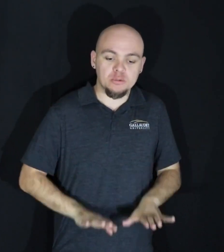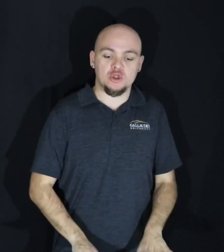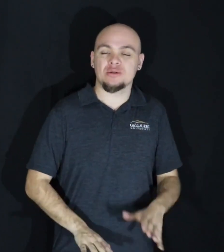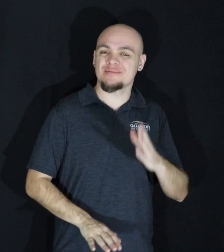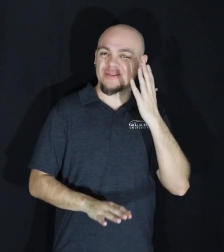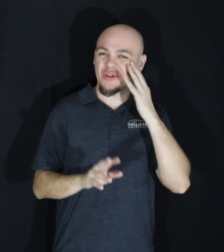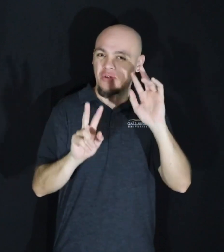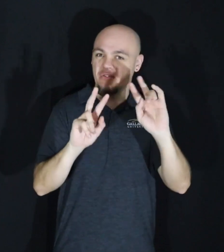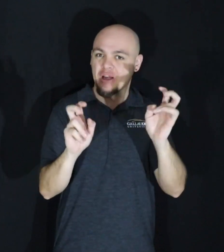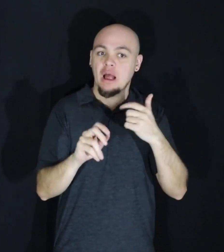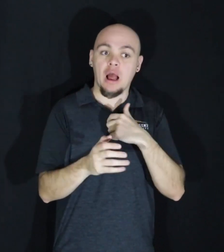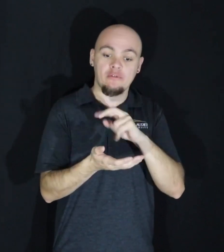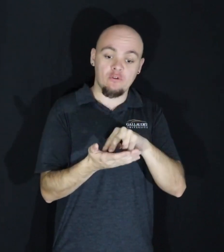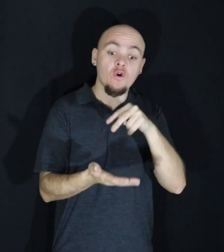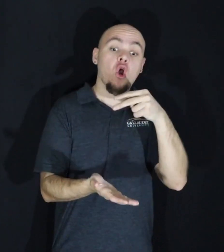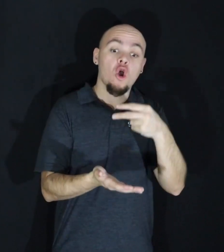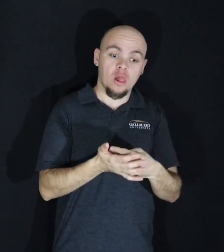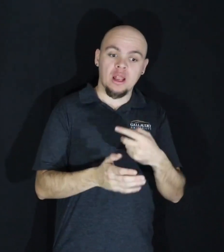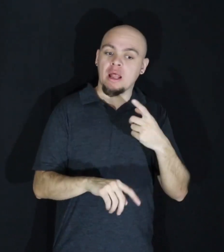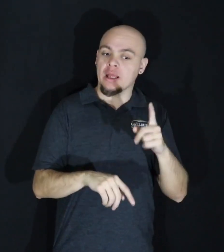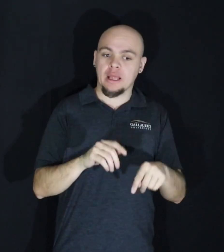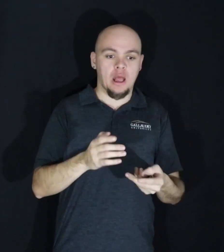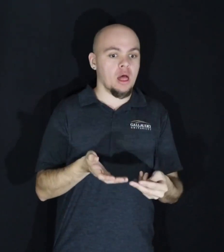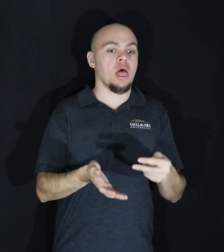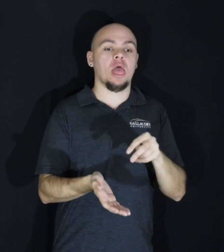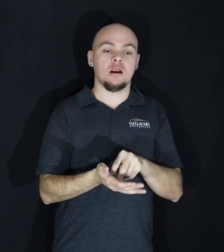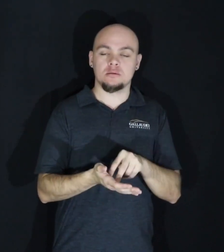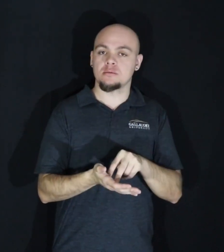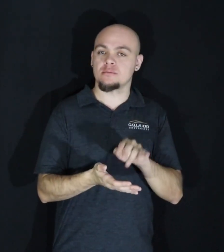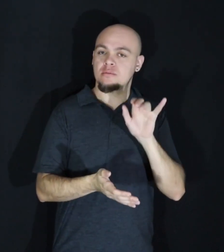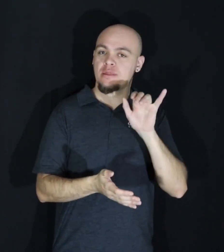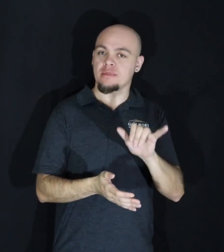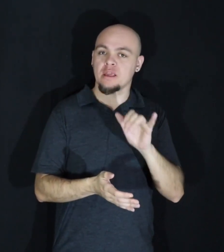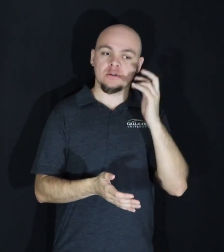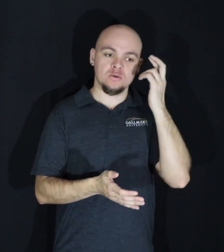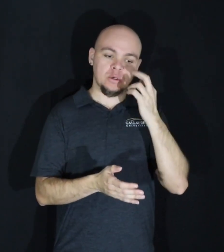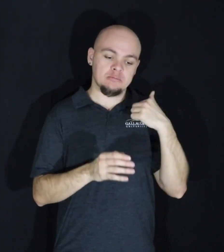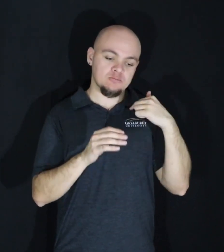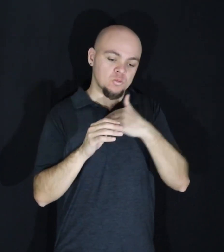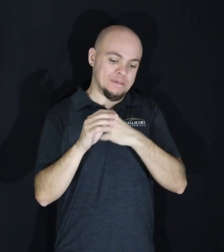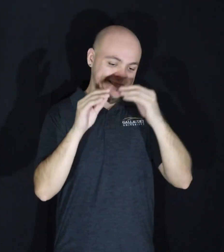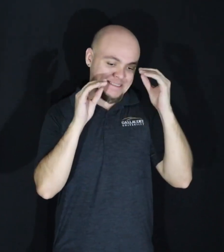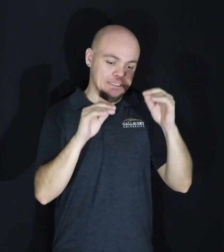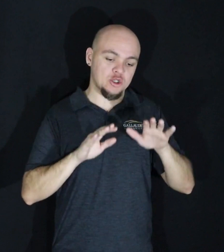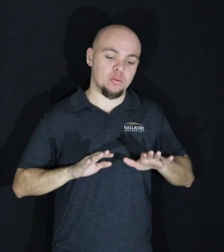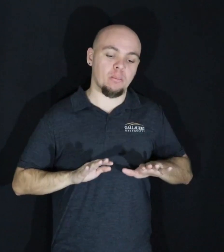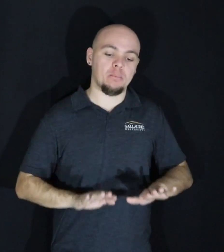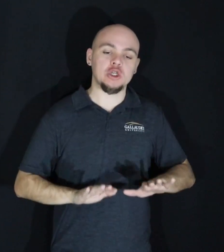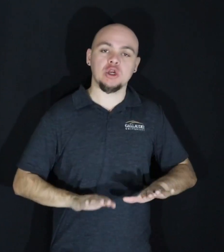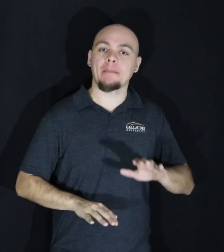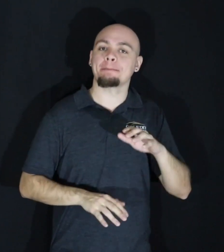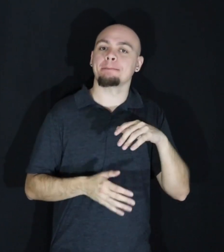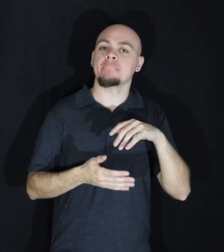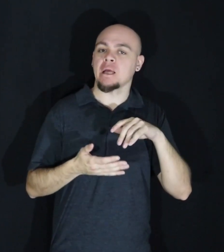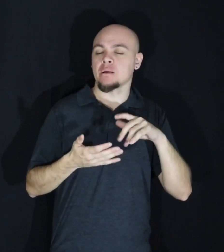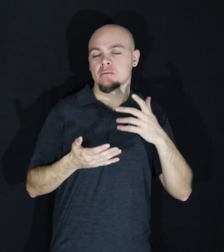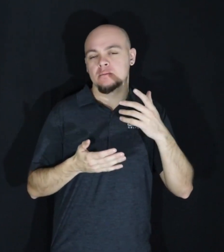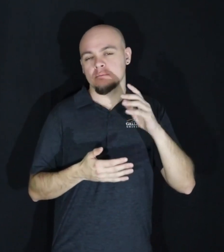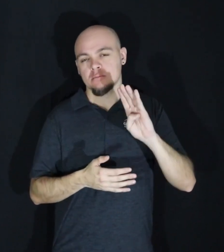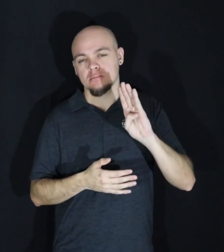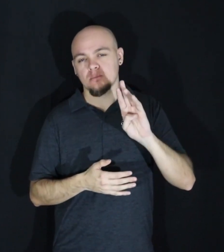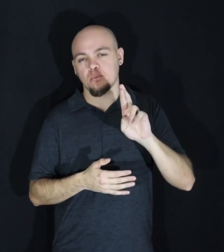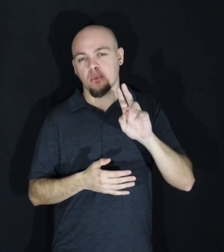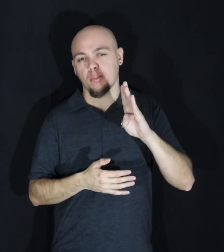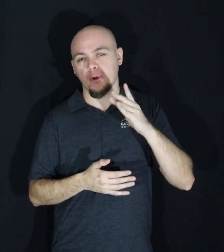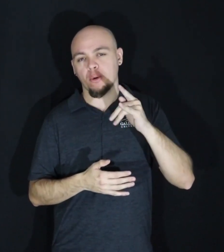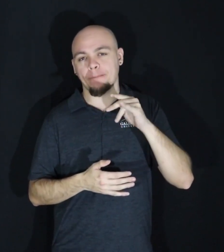heard the phrase, "I've fallen and I can't get back up." Well, that is exactly why we teach the push-up or the burpee. Everyone should